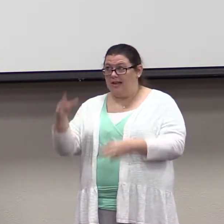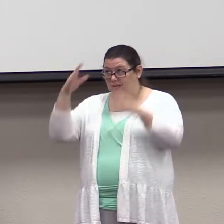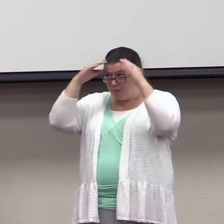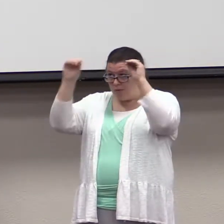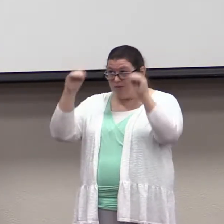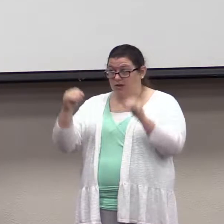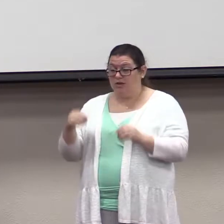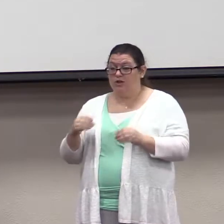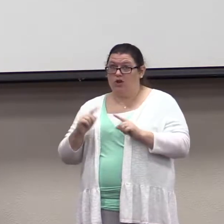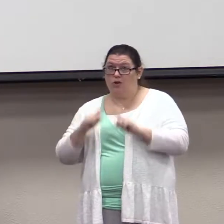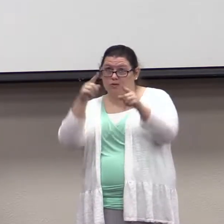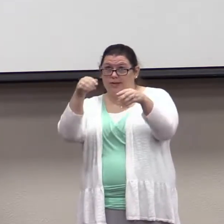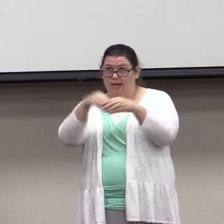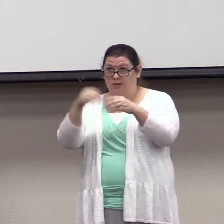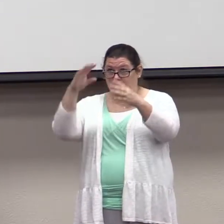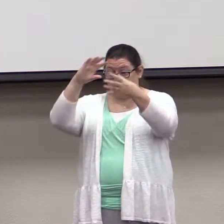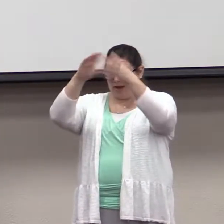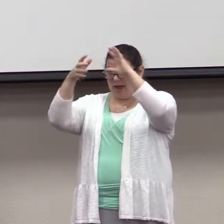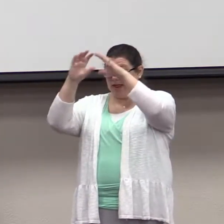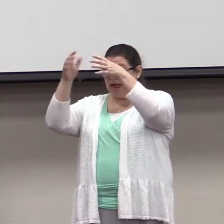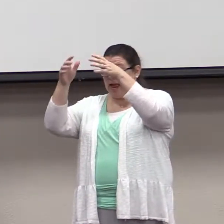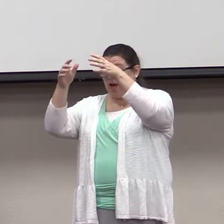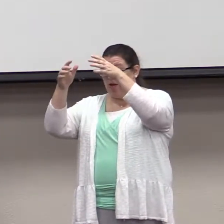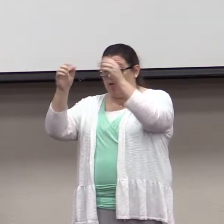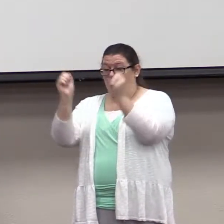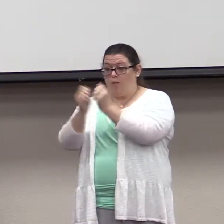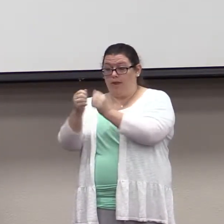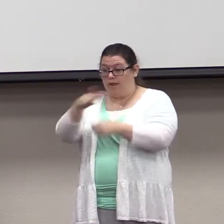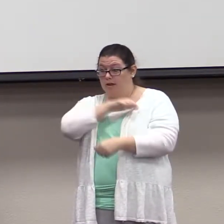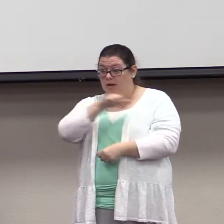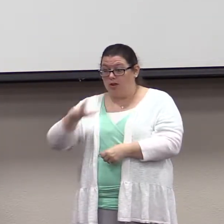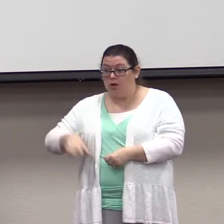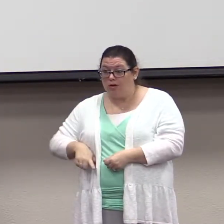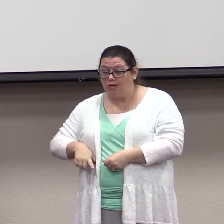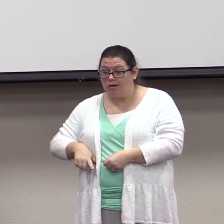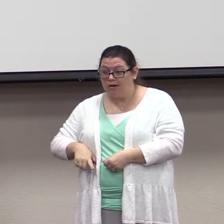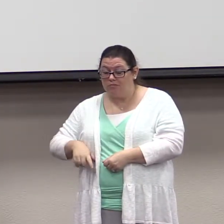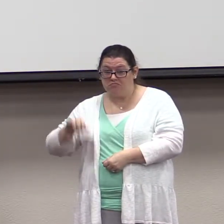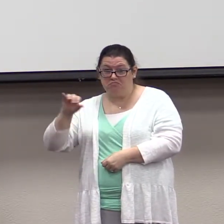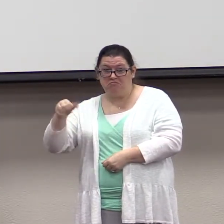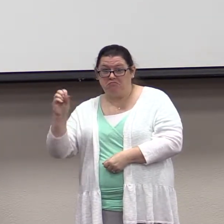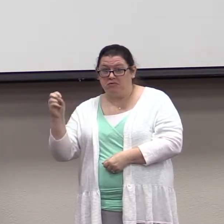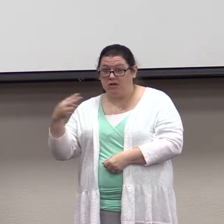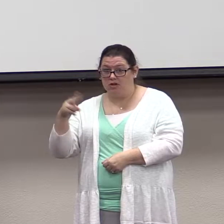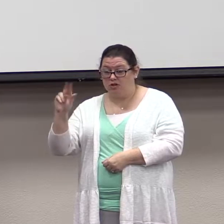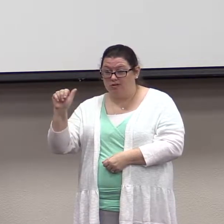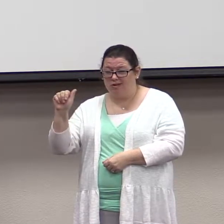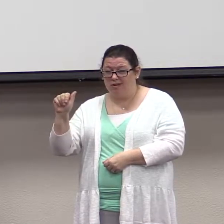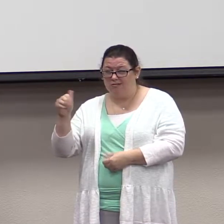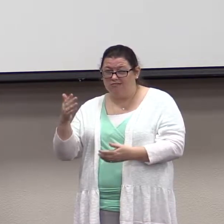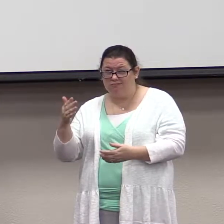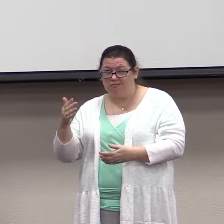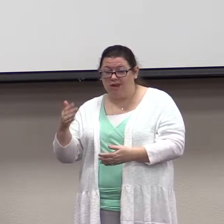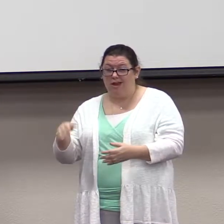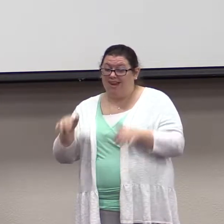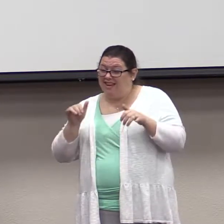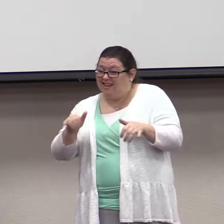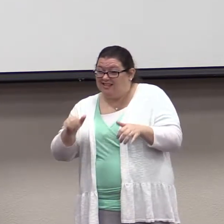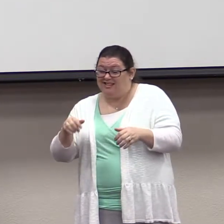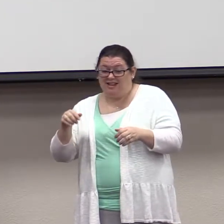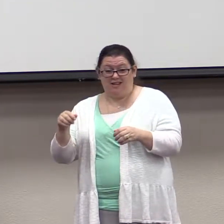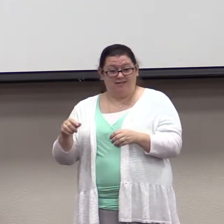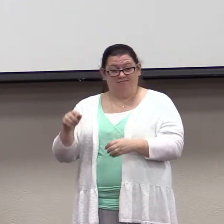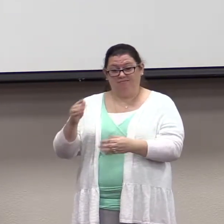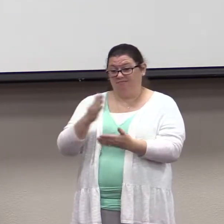on the tabernacle and the Ark of the Covenant, Joshua apparently stays somewhere up on the mountain, away from Moses, but also away from the